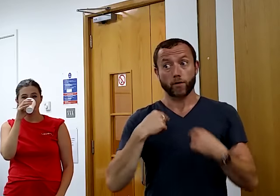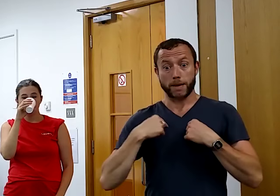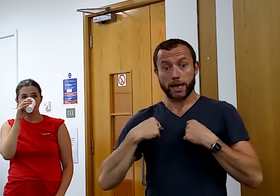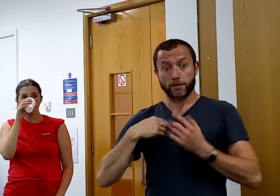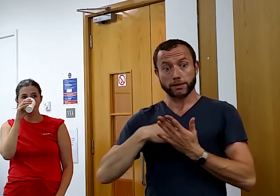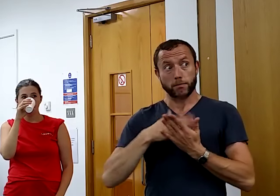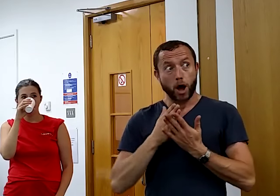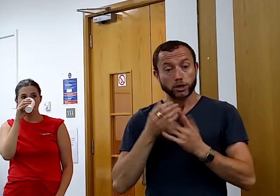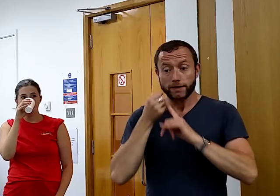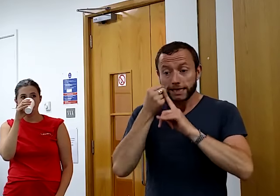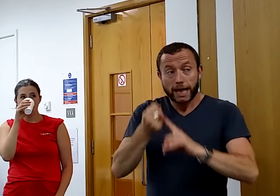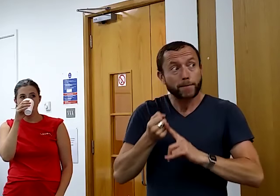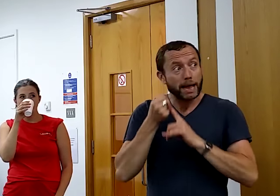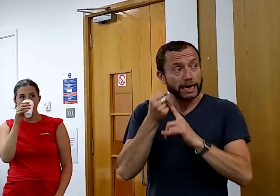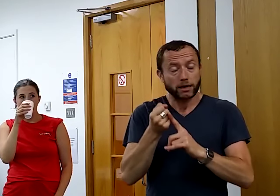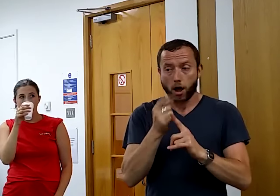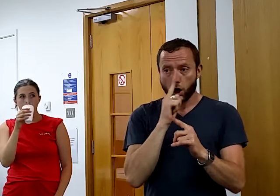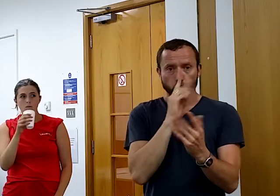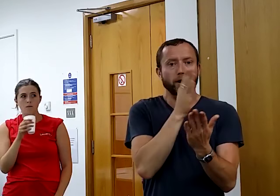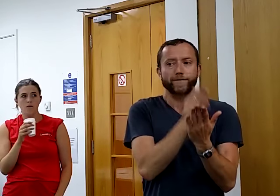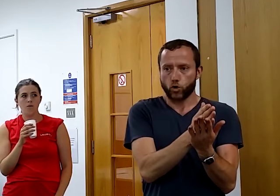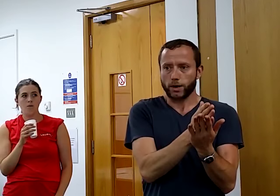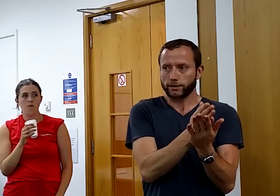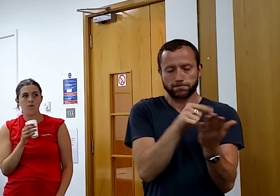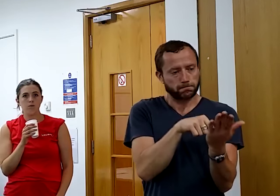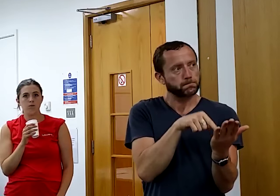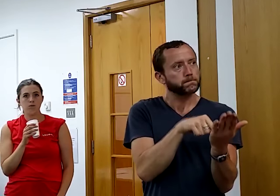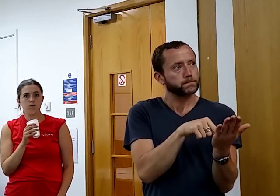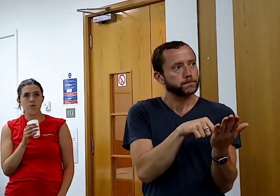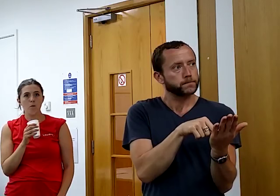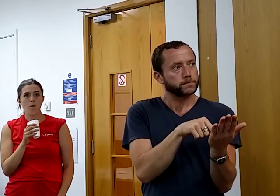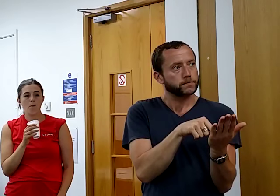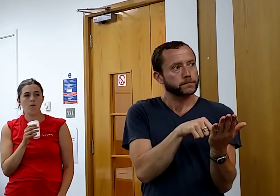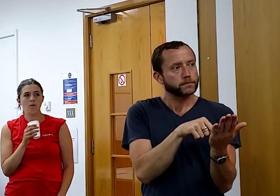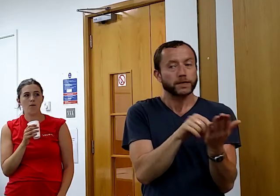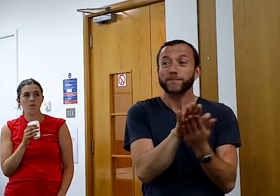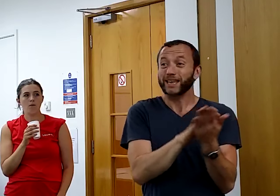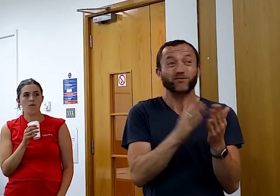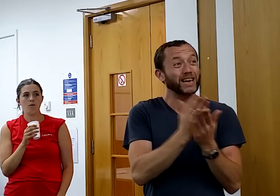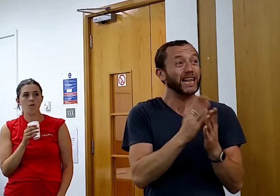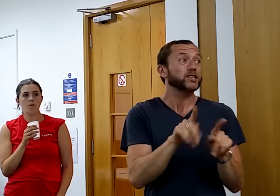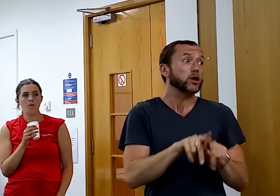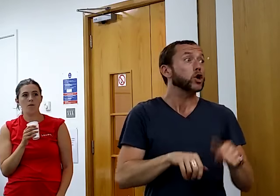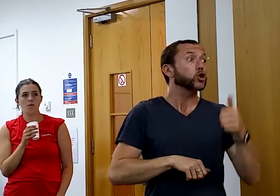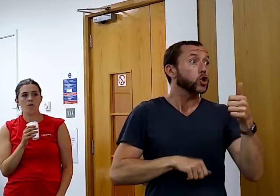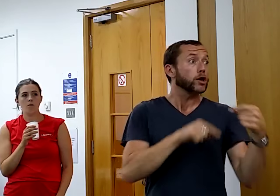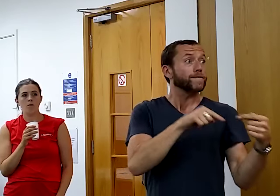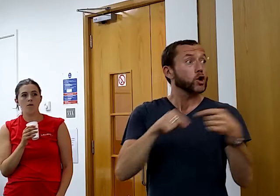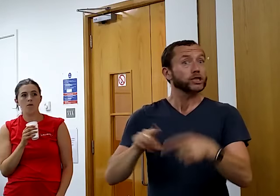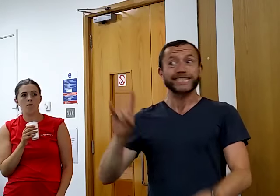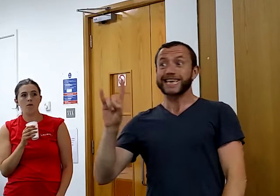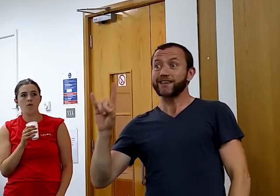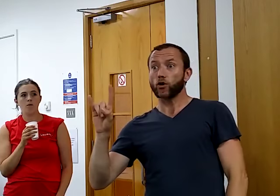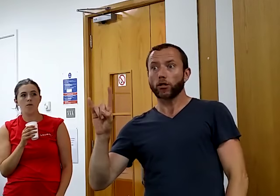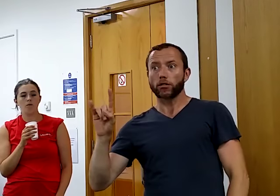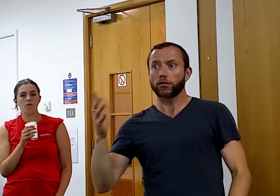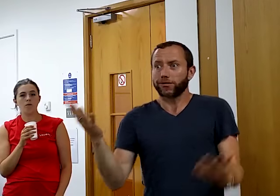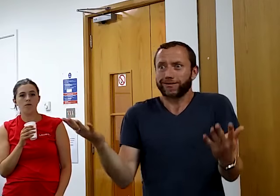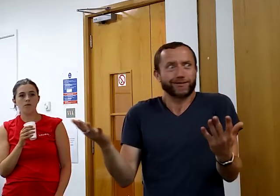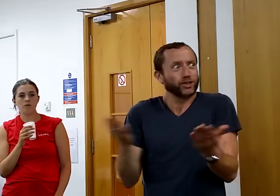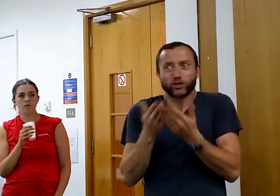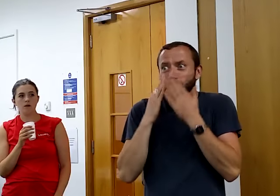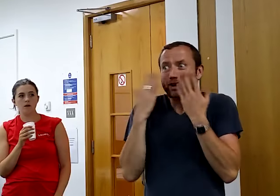this campaign are a straightforward campaign of good versus evil. We don't